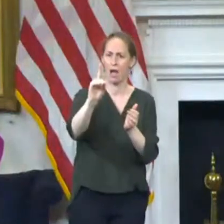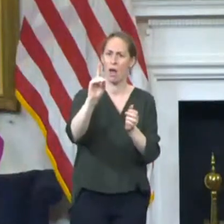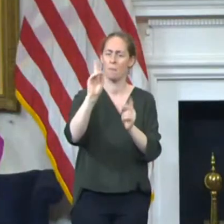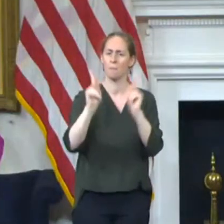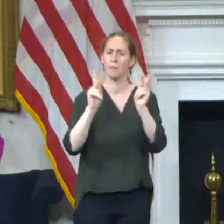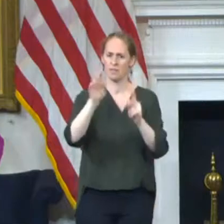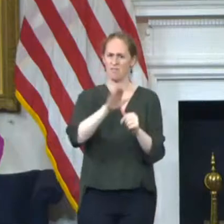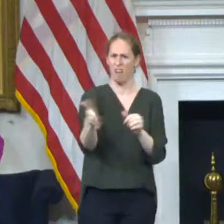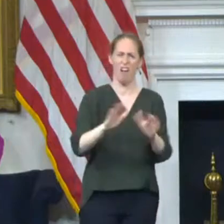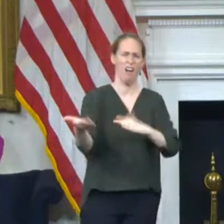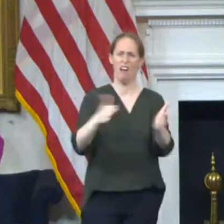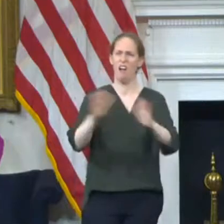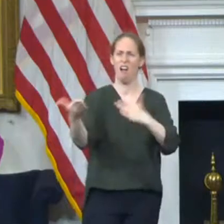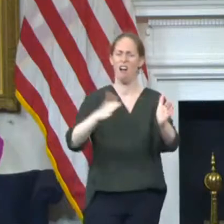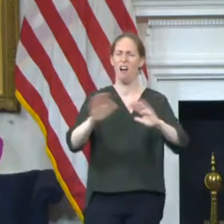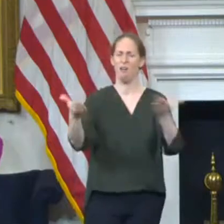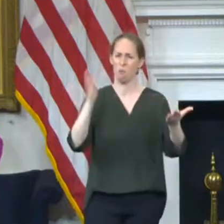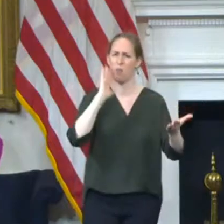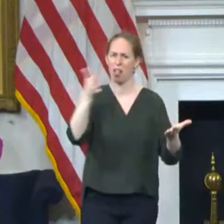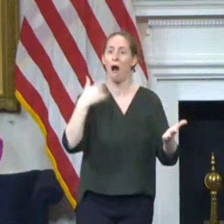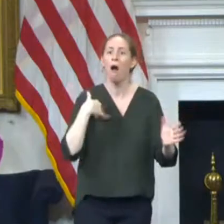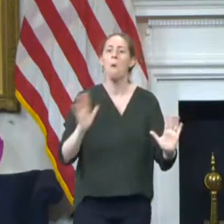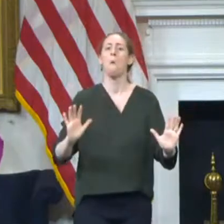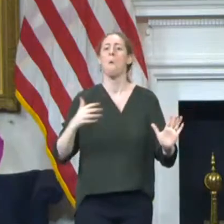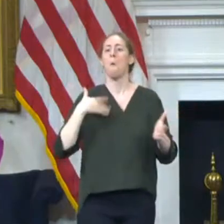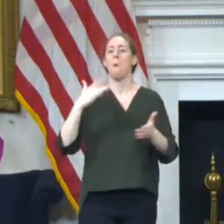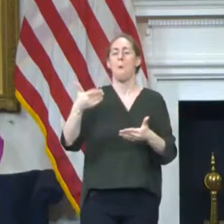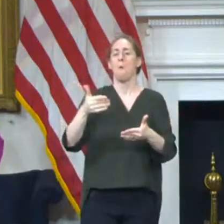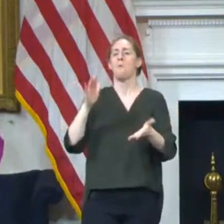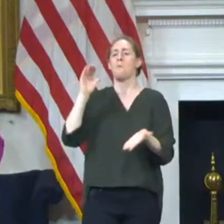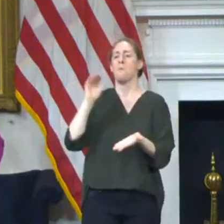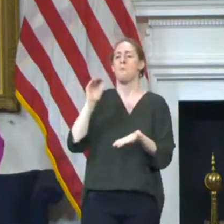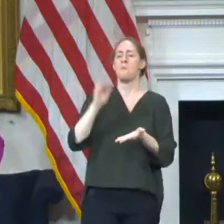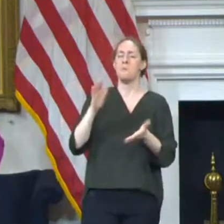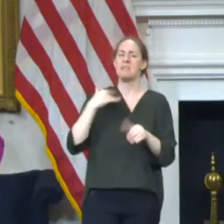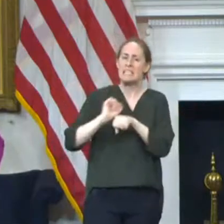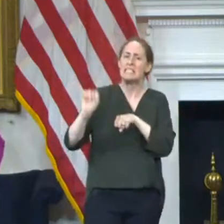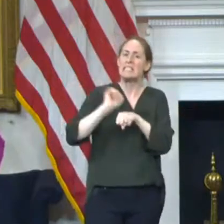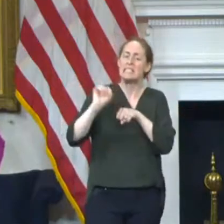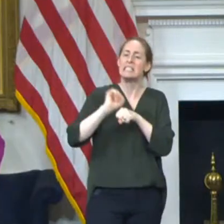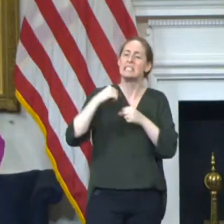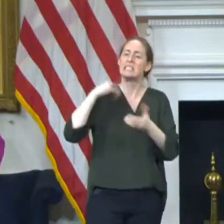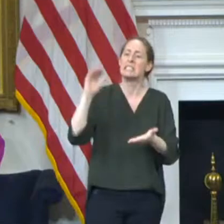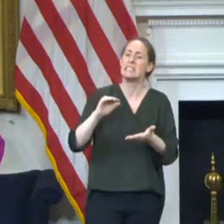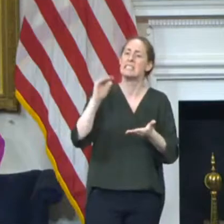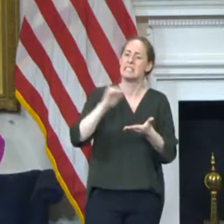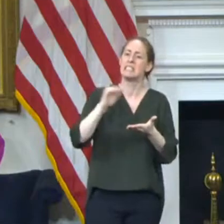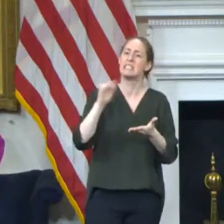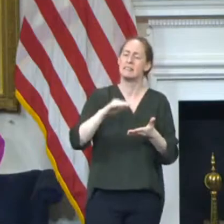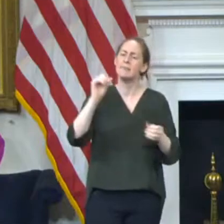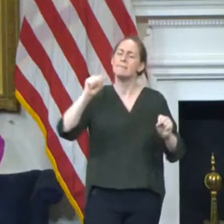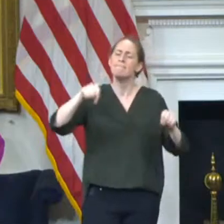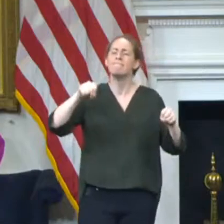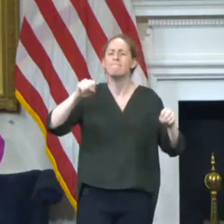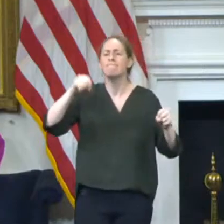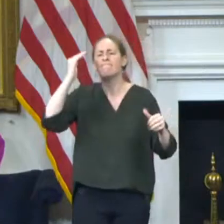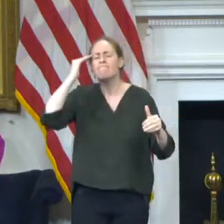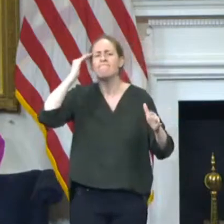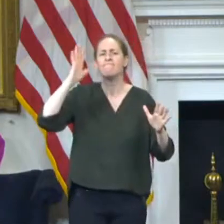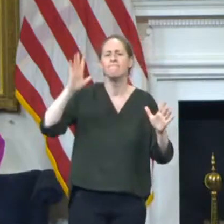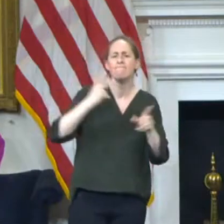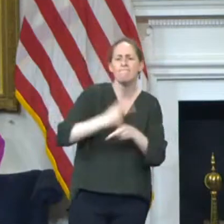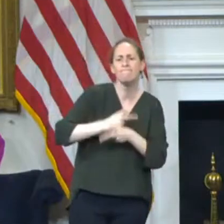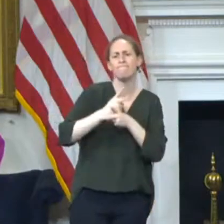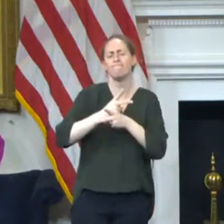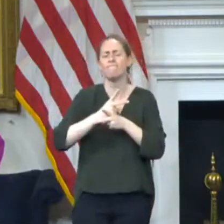1st, and we thankfully were able to avoid that with a lot of hard work by a lot of people and people really listening to the advice.